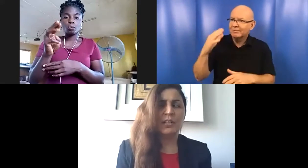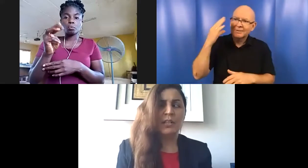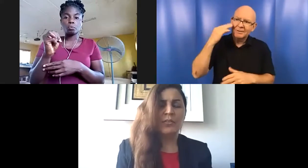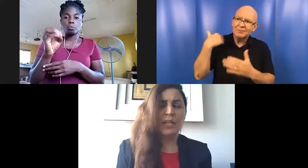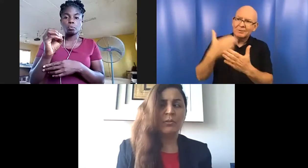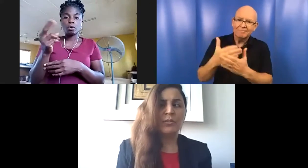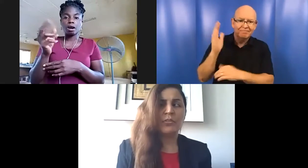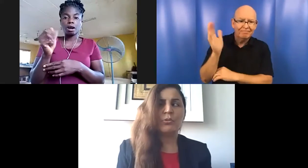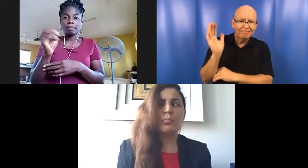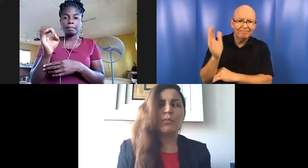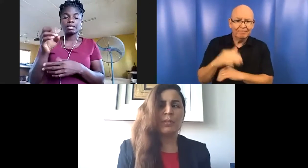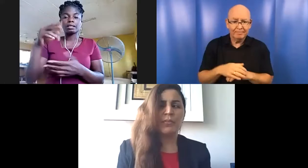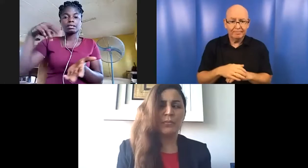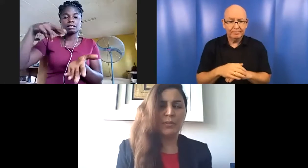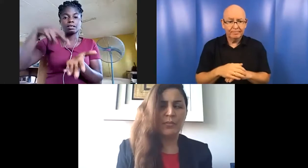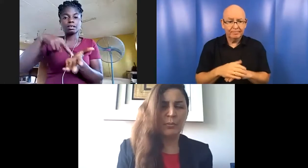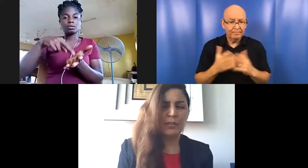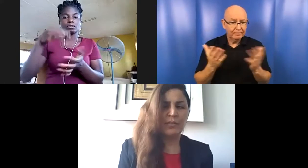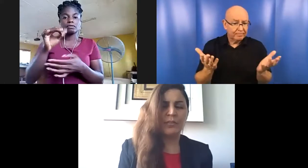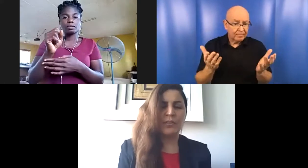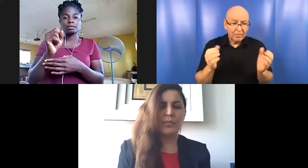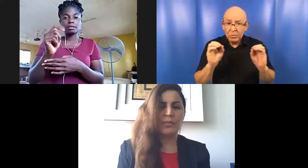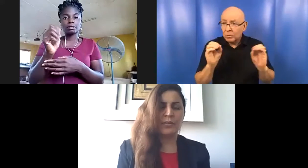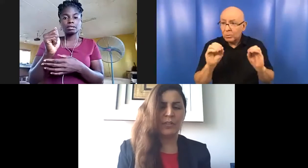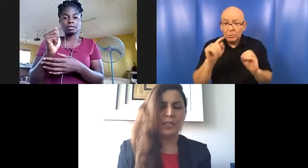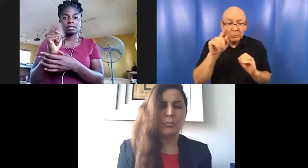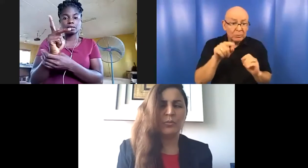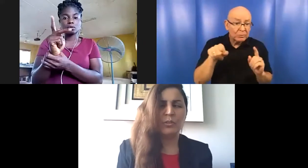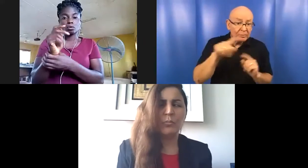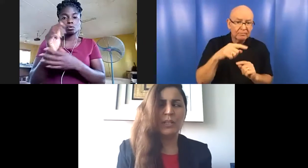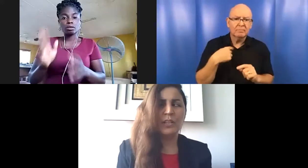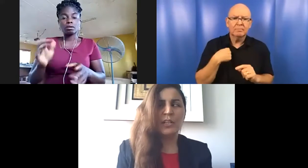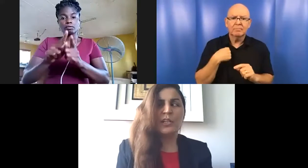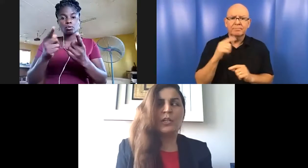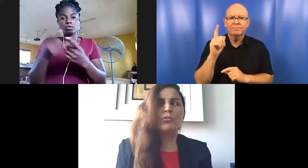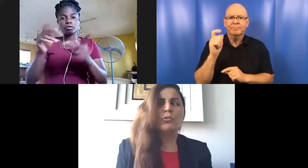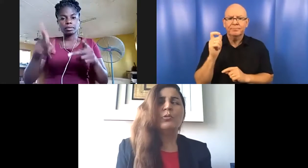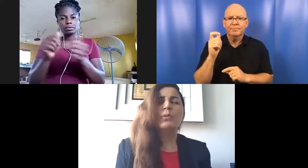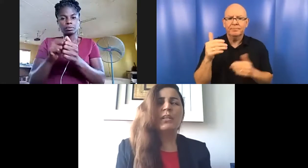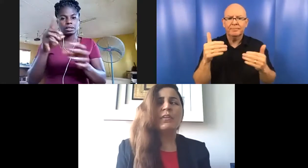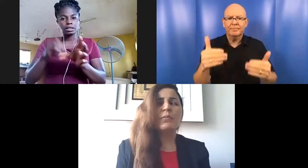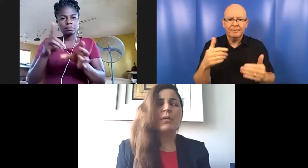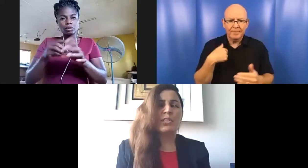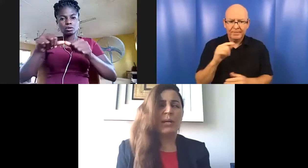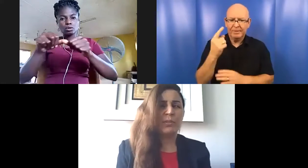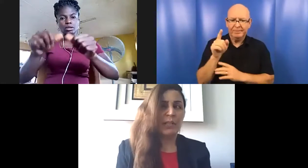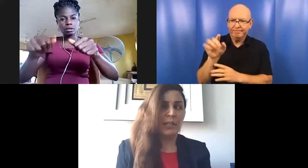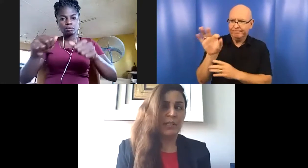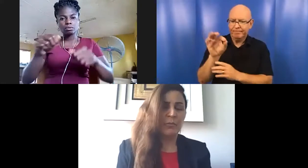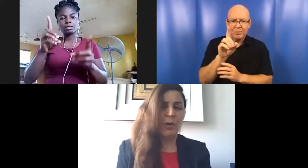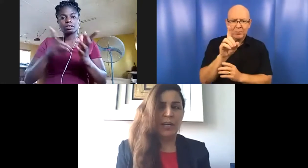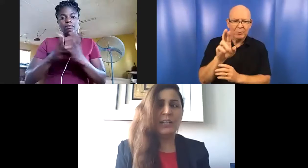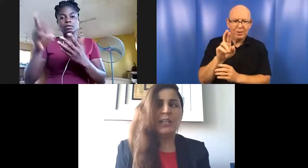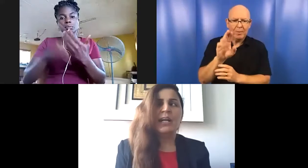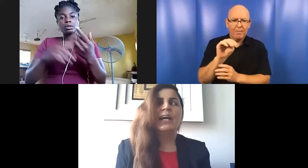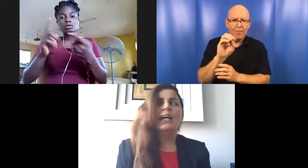the stakeholders group of persons with disabilities in sustainable development, to brief us about chapter